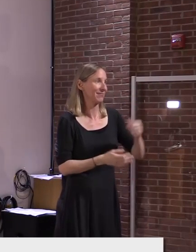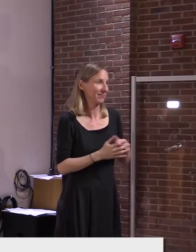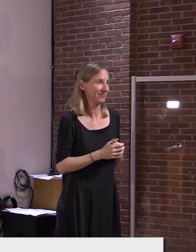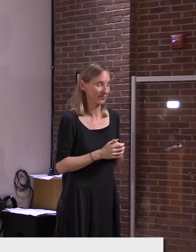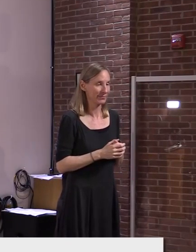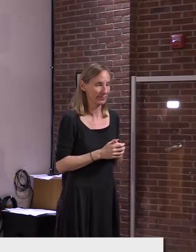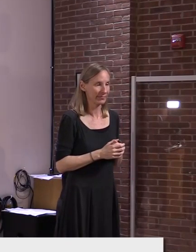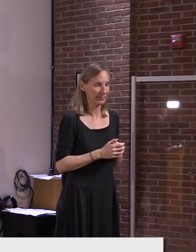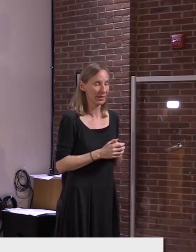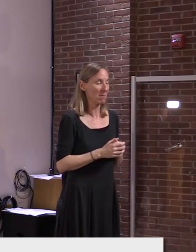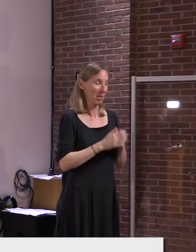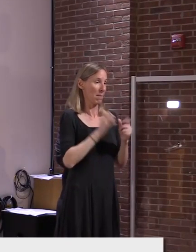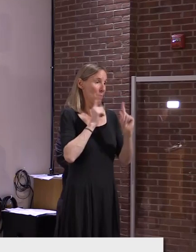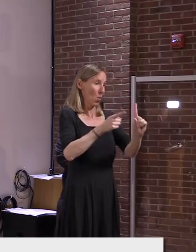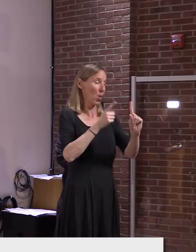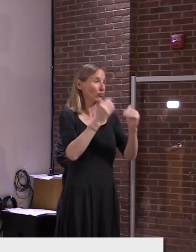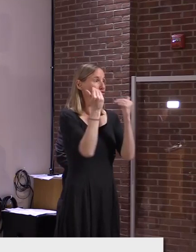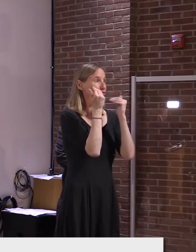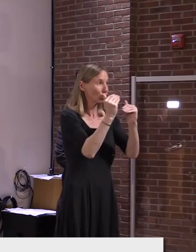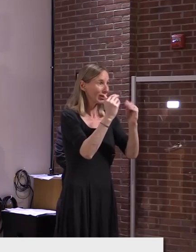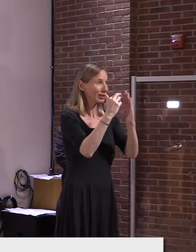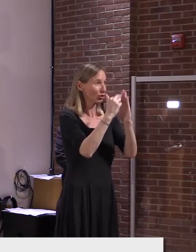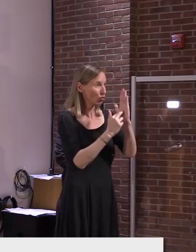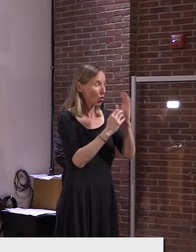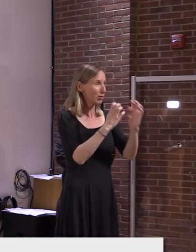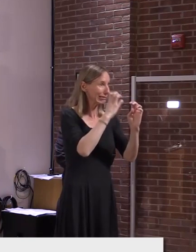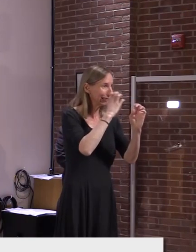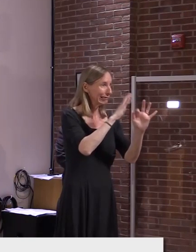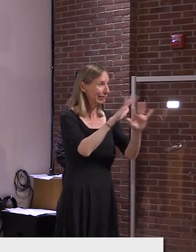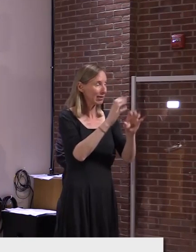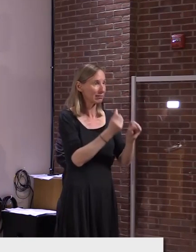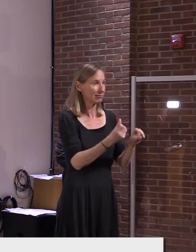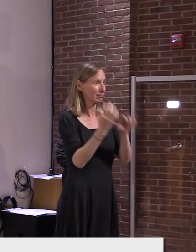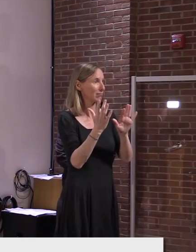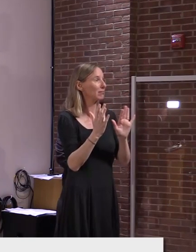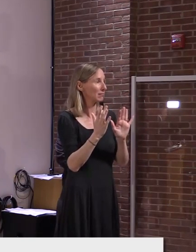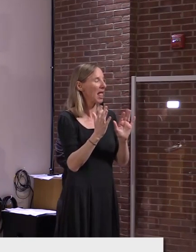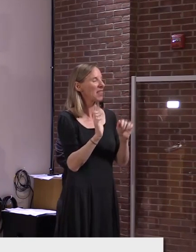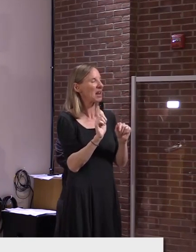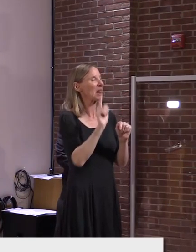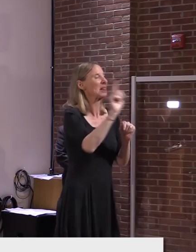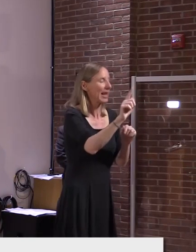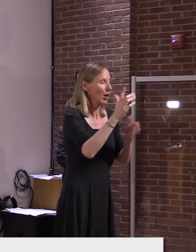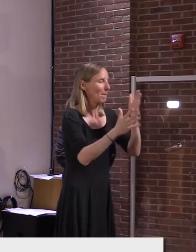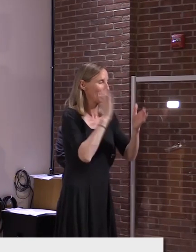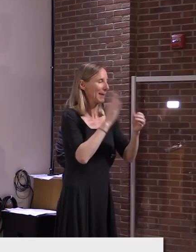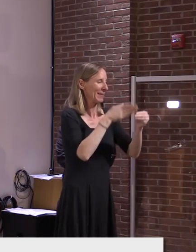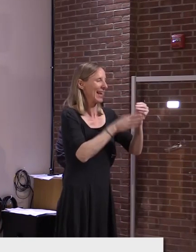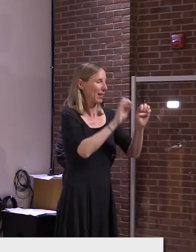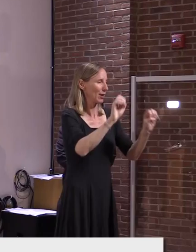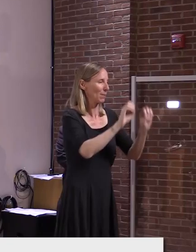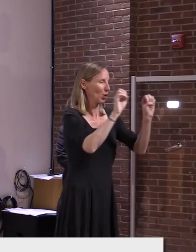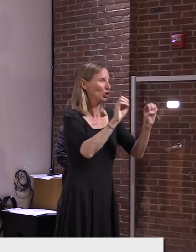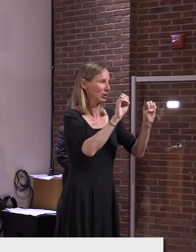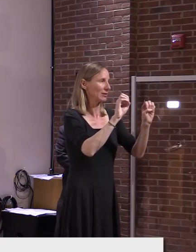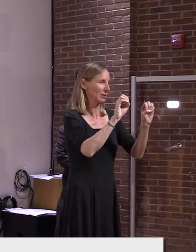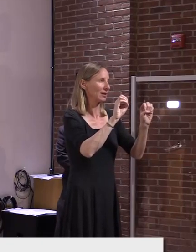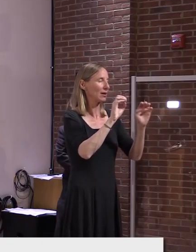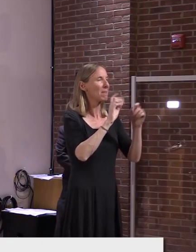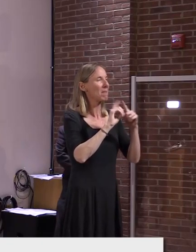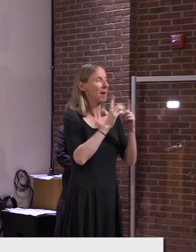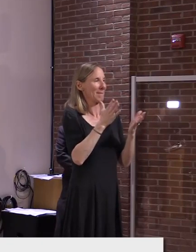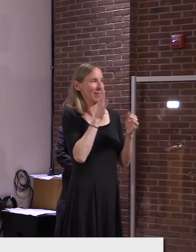be lifting all the restrictions and ending the emergency order, but we may technically not do that on that day.